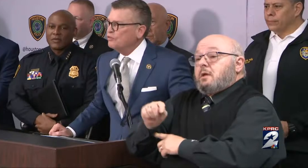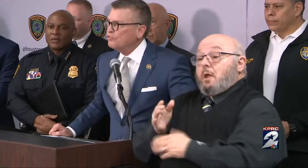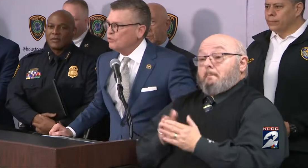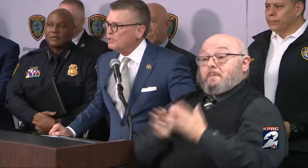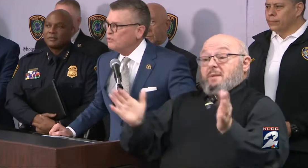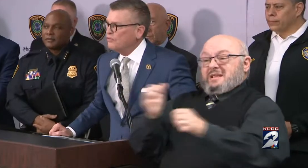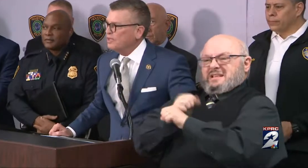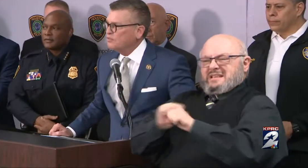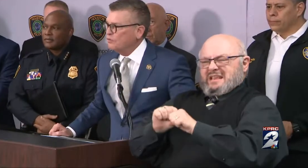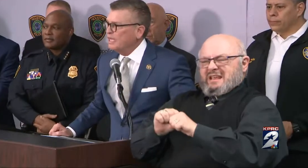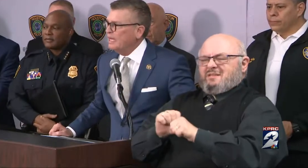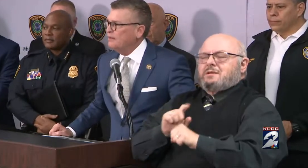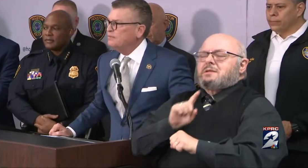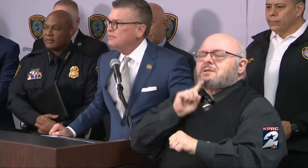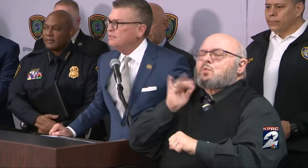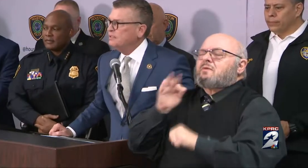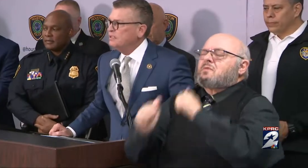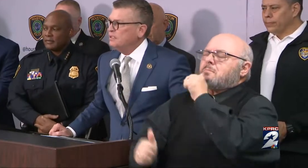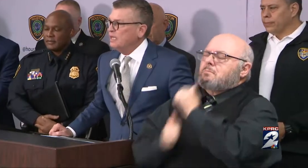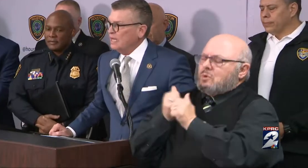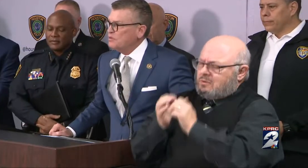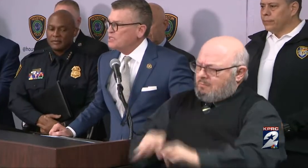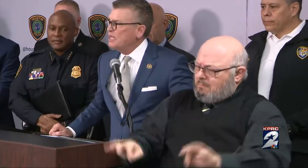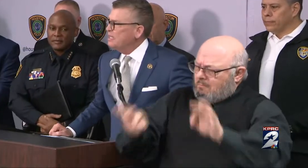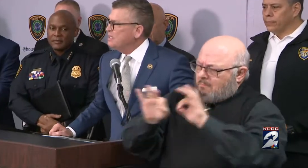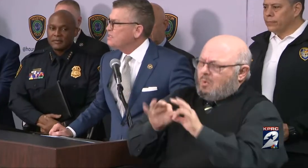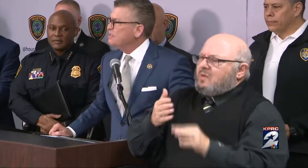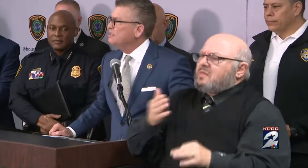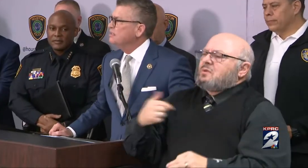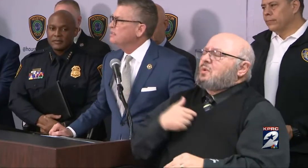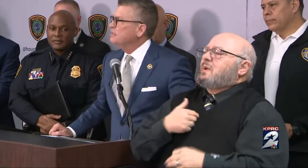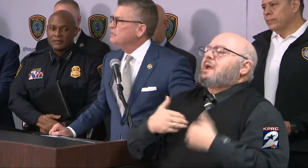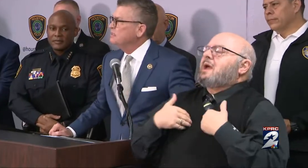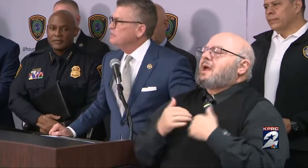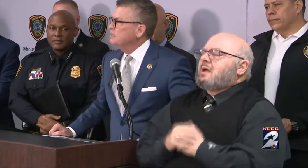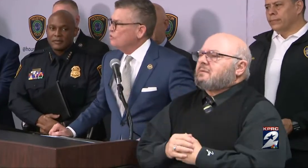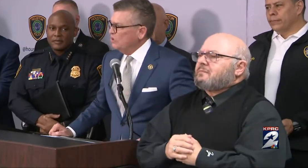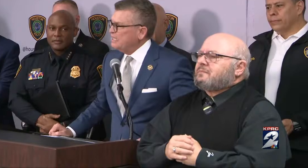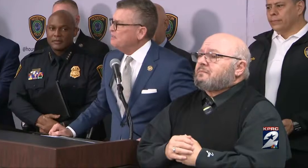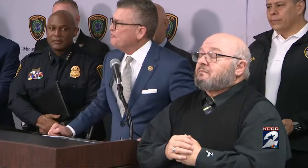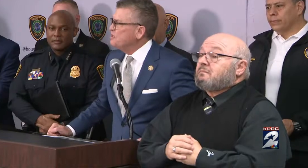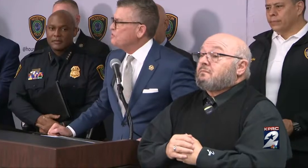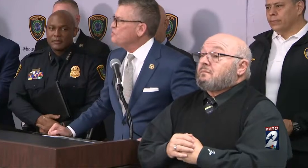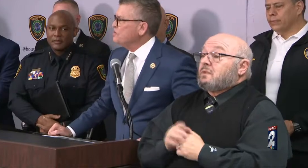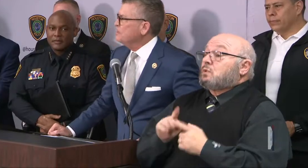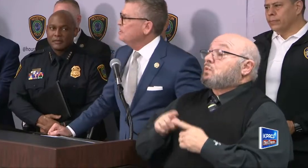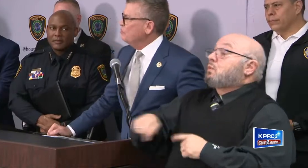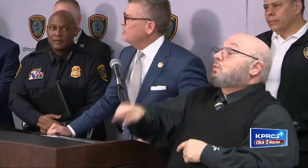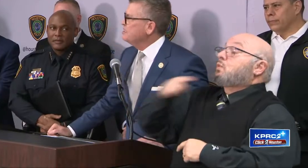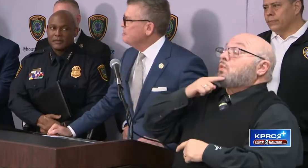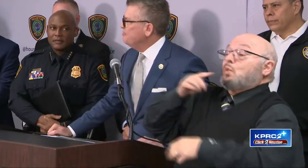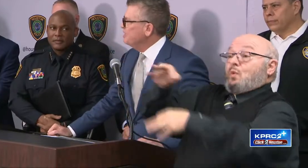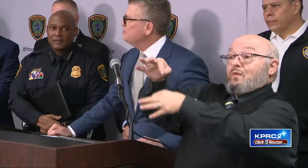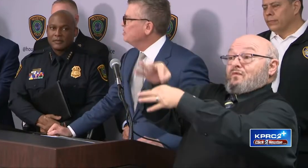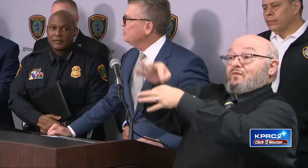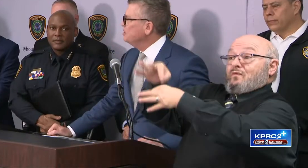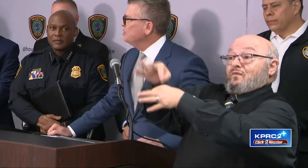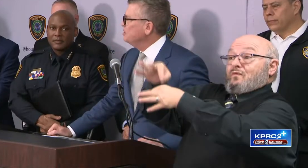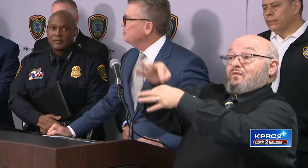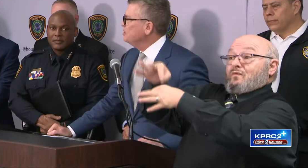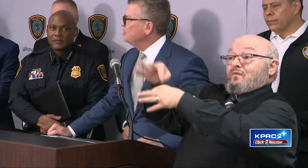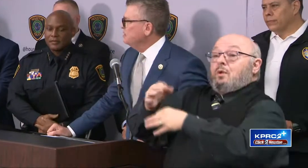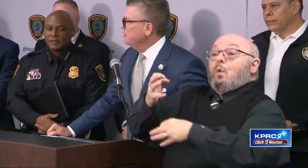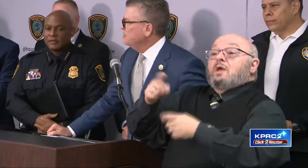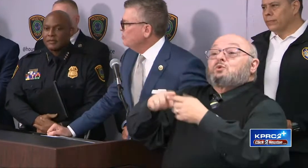of the most critical things that we have. And I would say this, to elected officials that want to defund